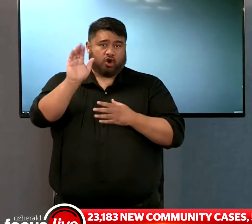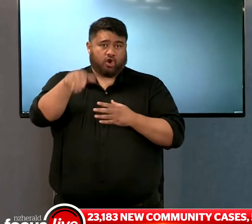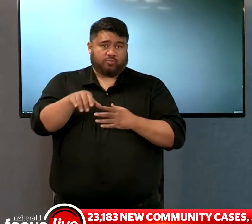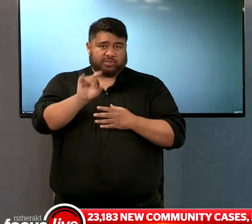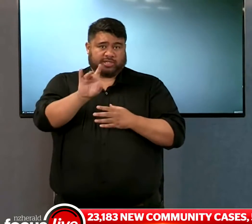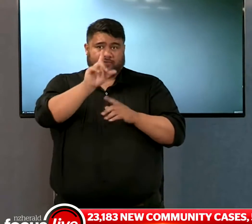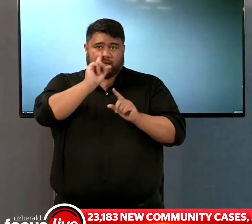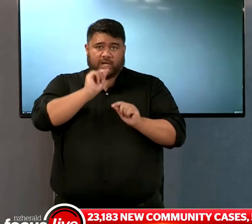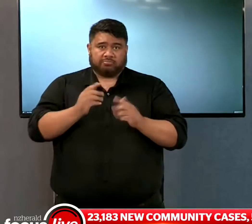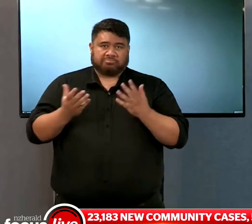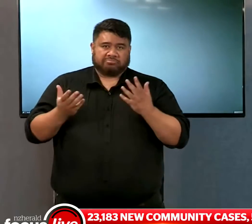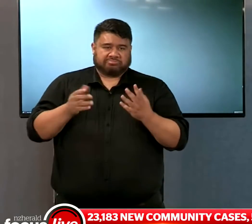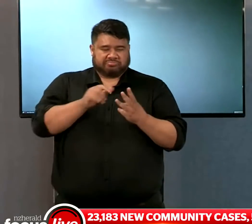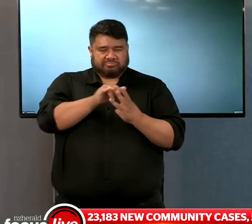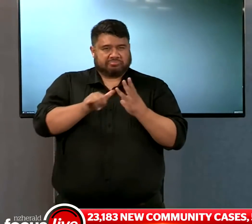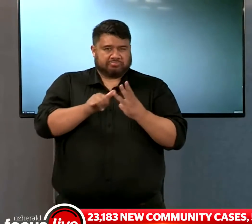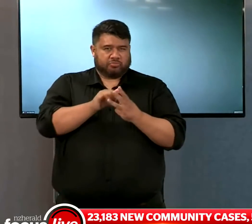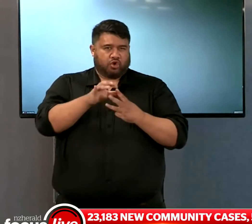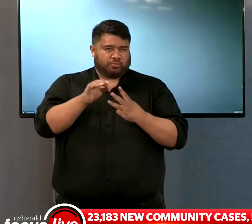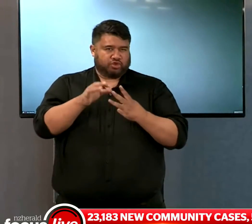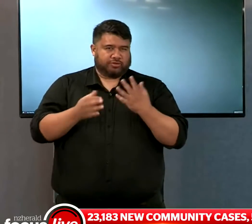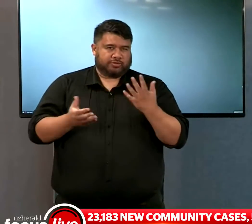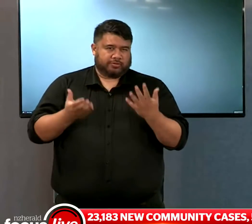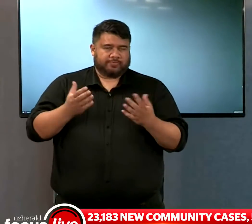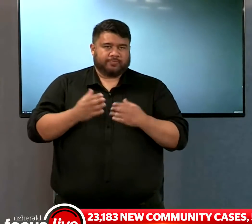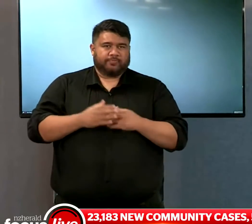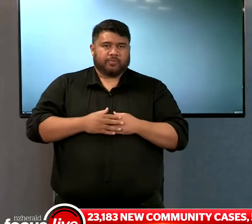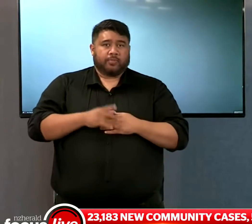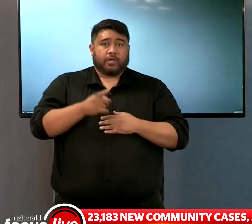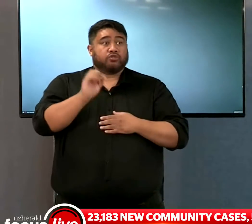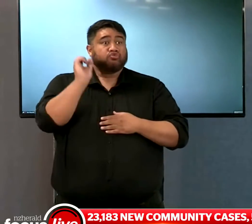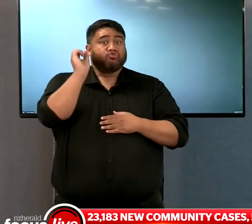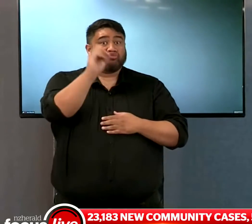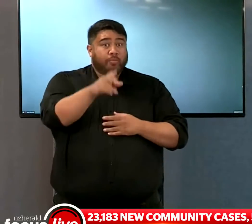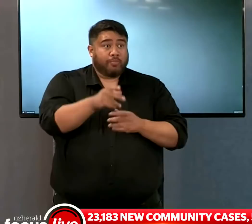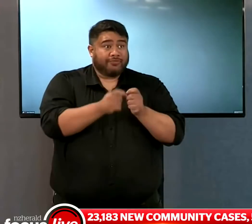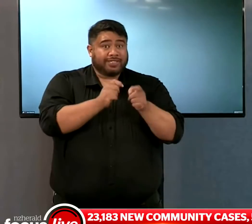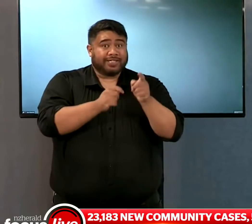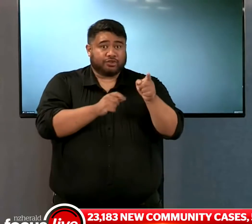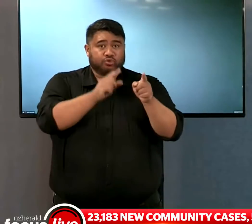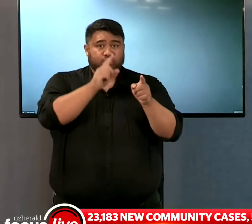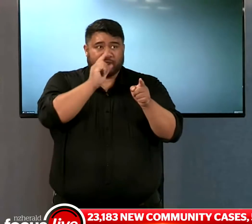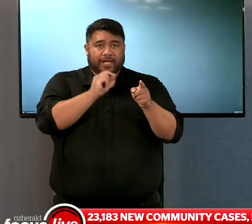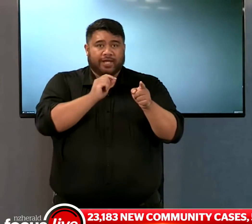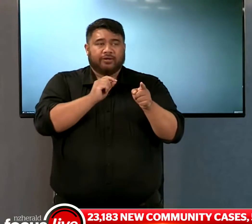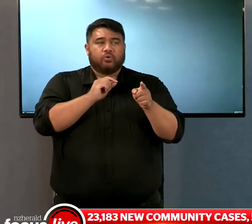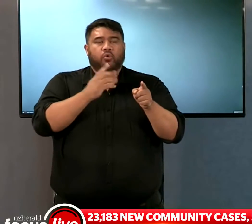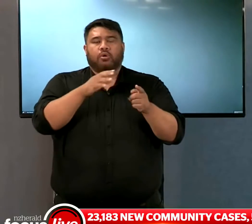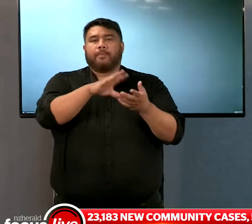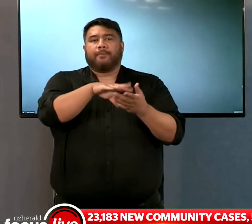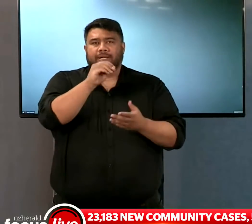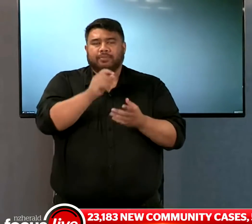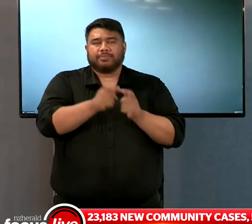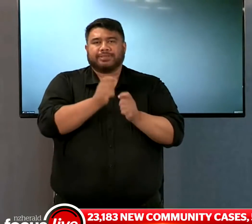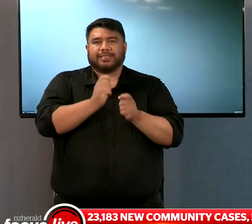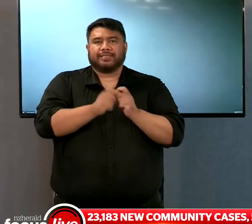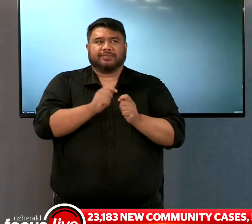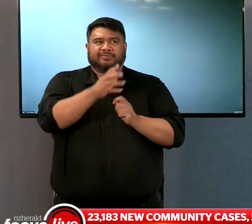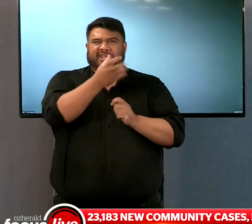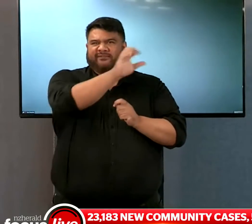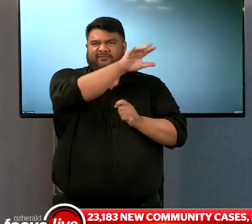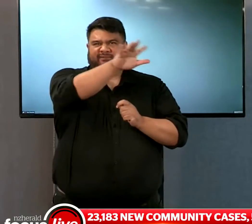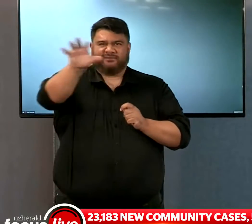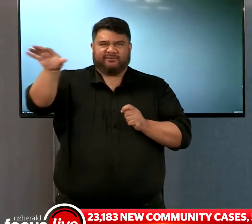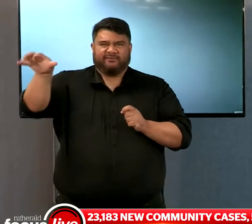whānau. Those other collection sites are the place where you can go to collect rapid antigen tests.